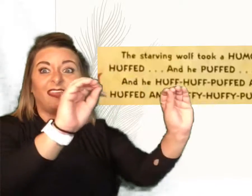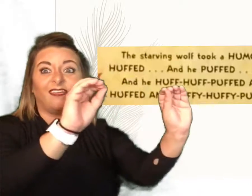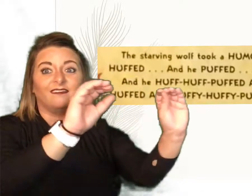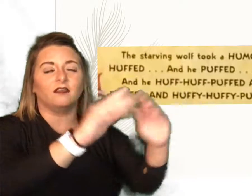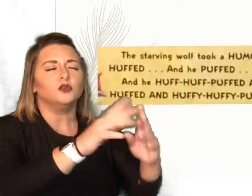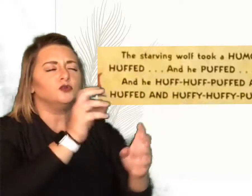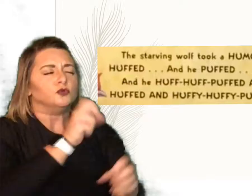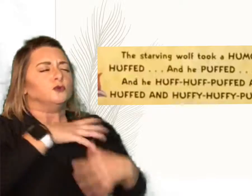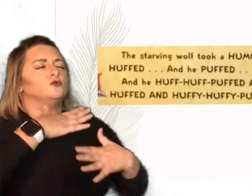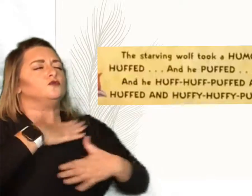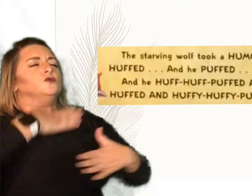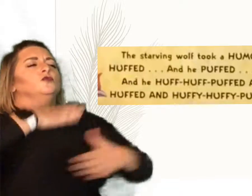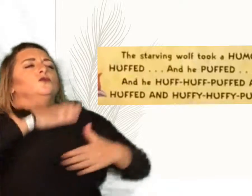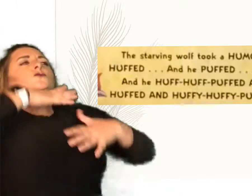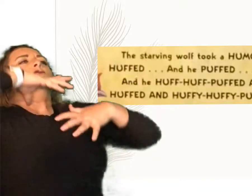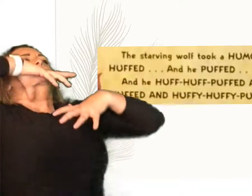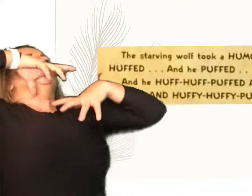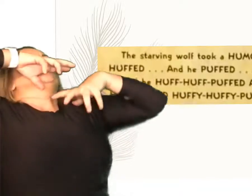Nothing.